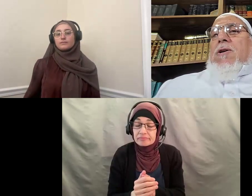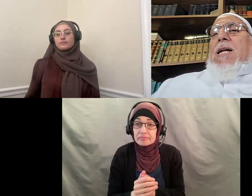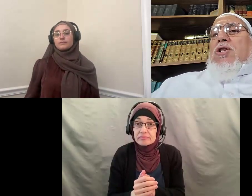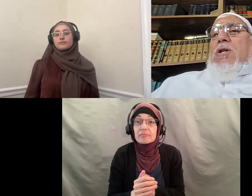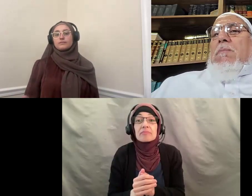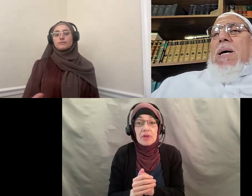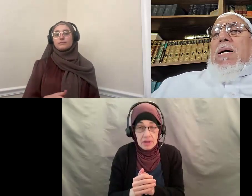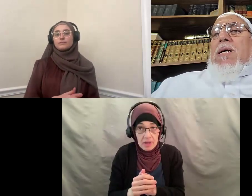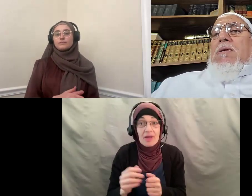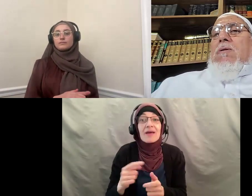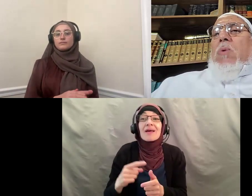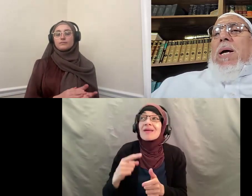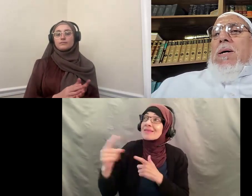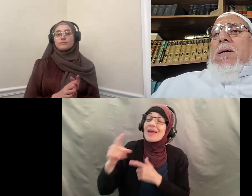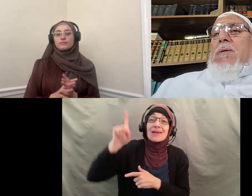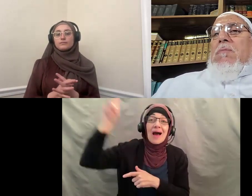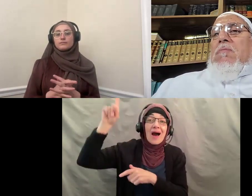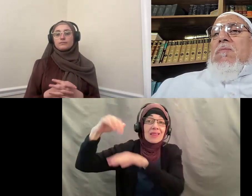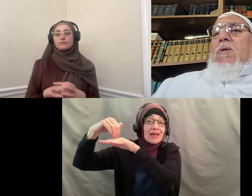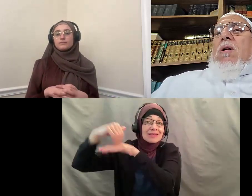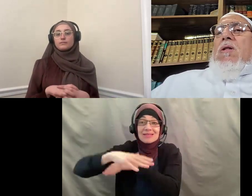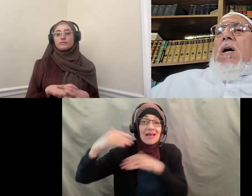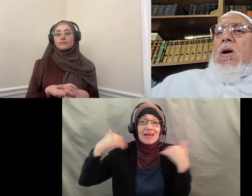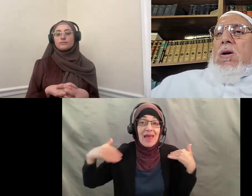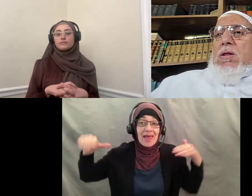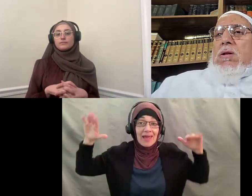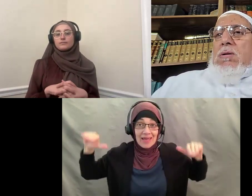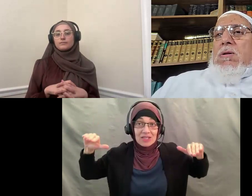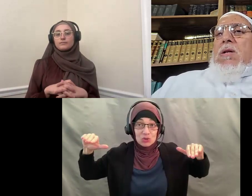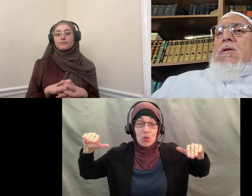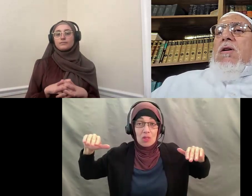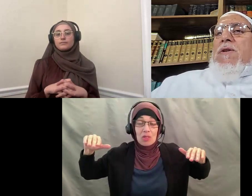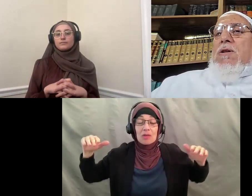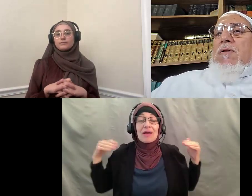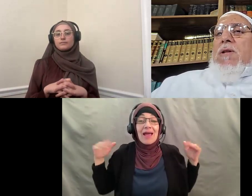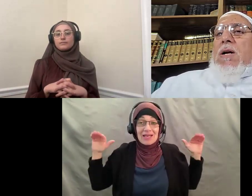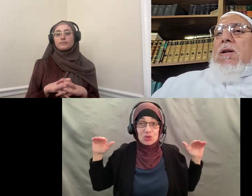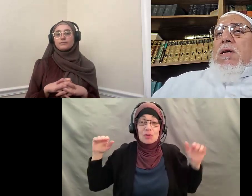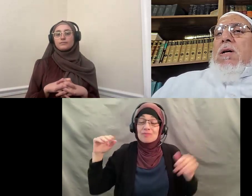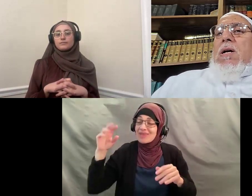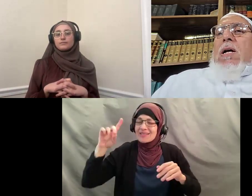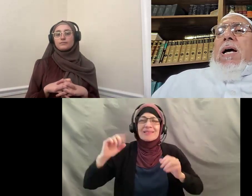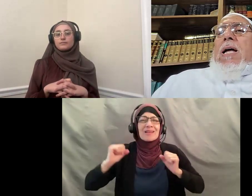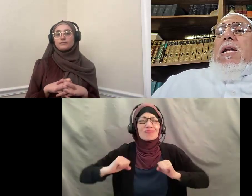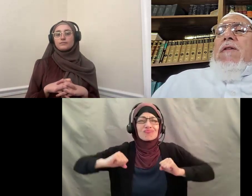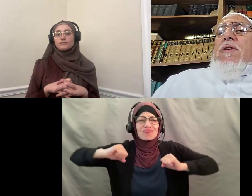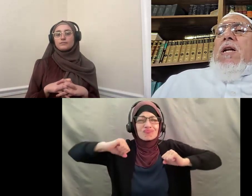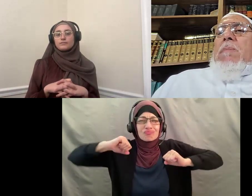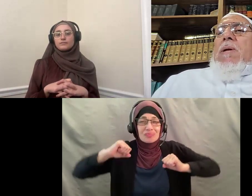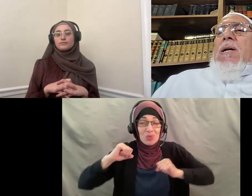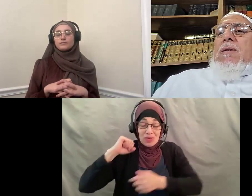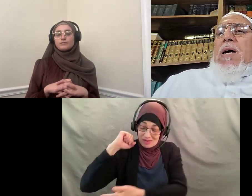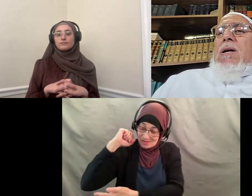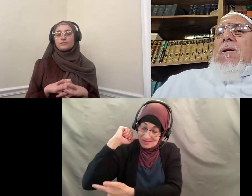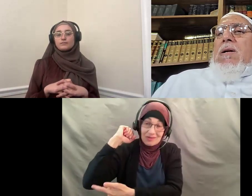who scratched by his wing the earth, the surface of the earth, and lifted